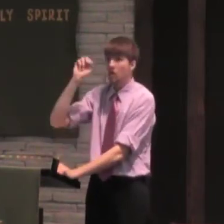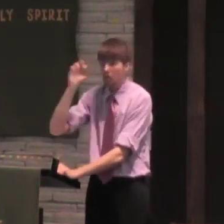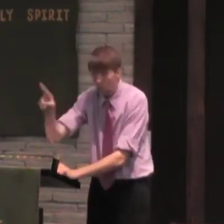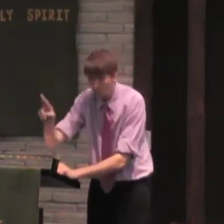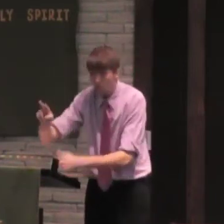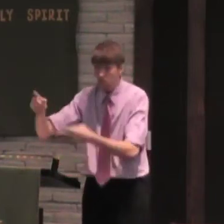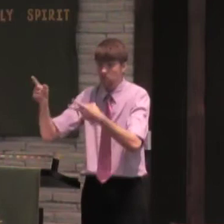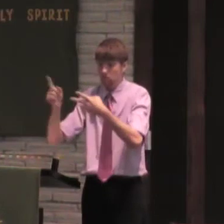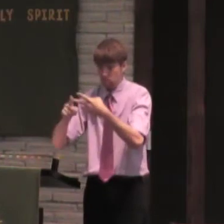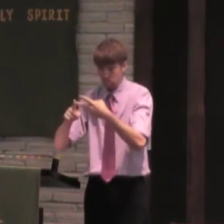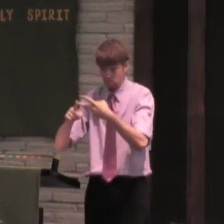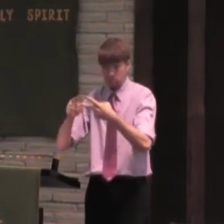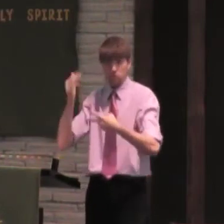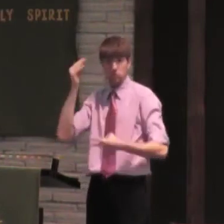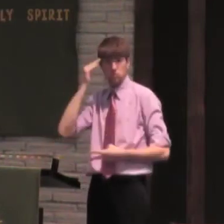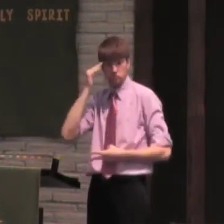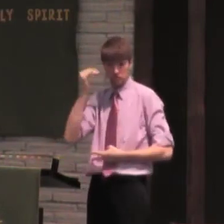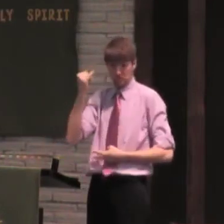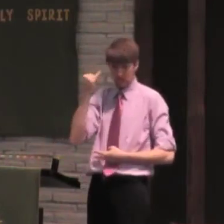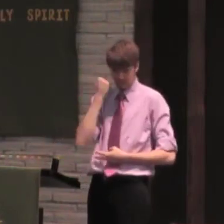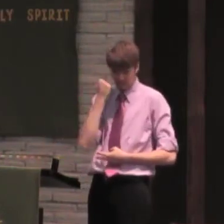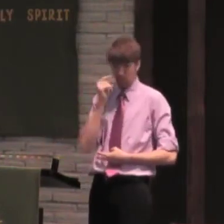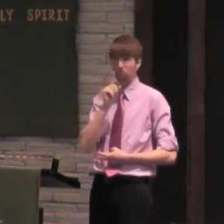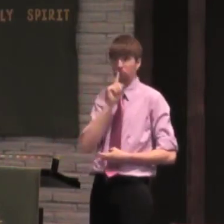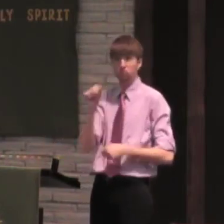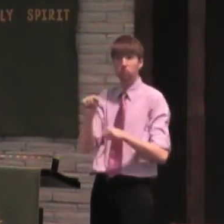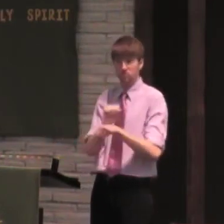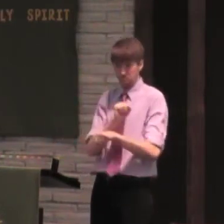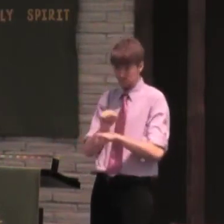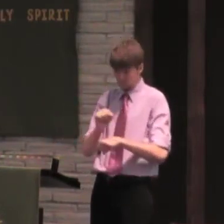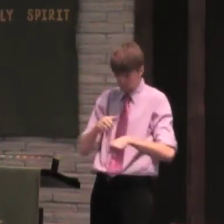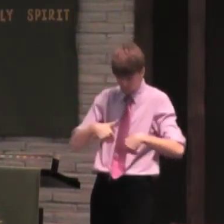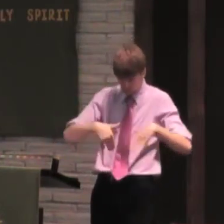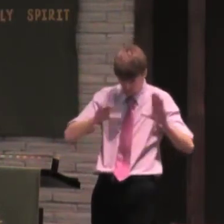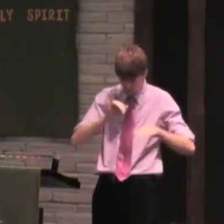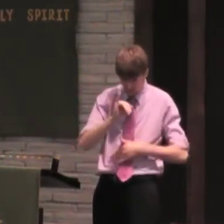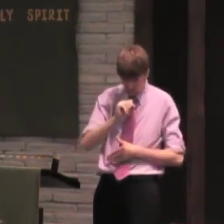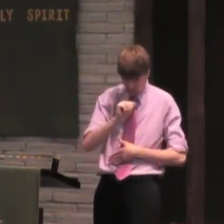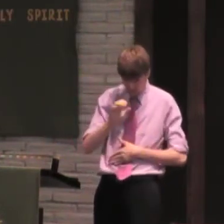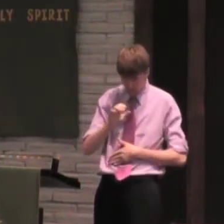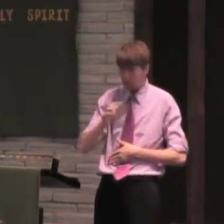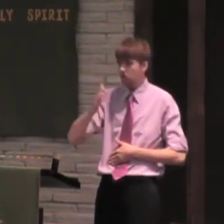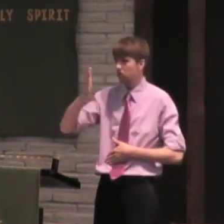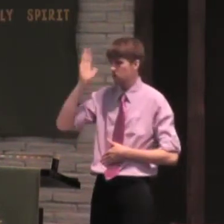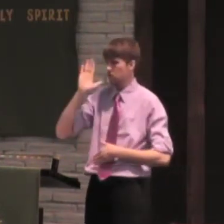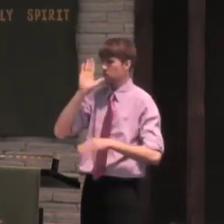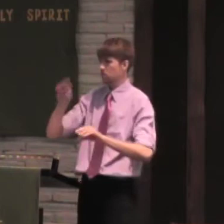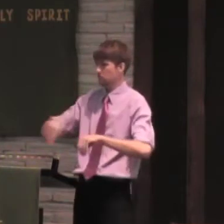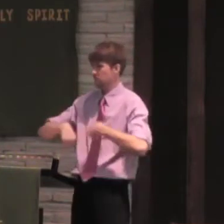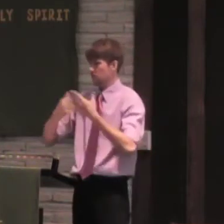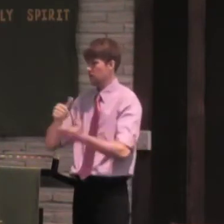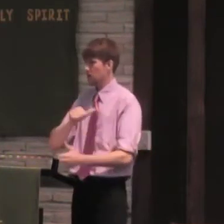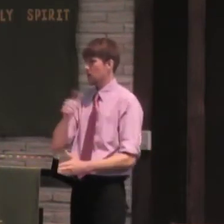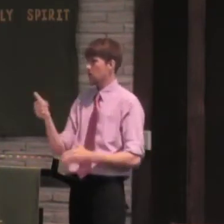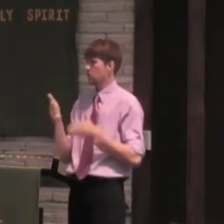Isaac, or he knew that if he really did sacrifice Isaac, that God would